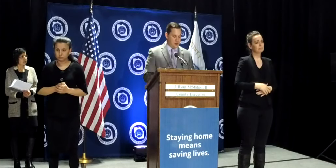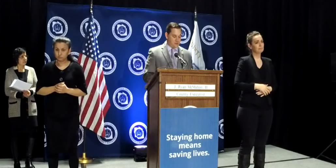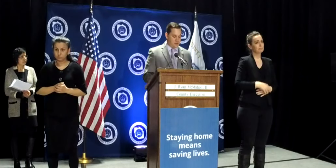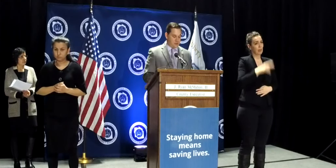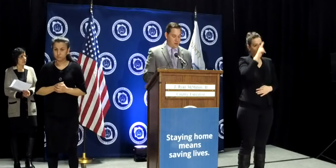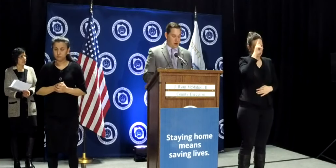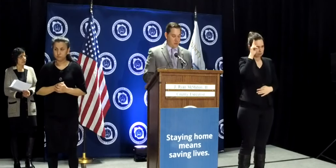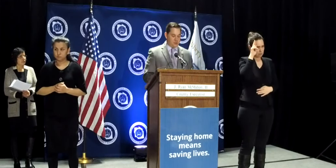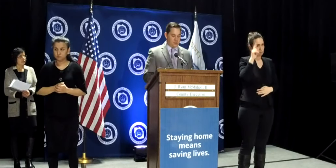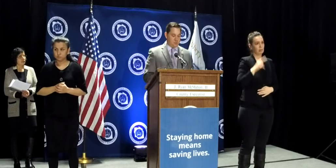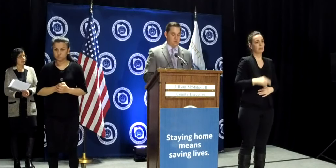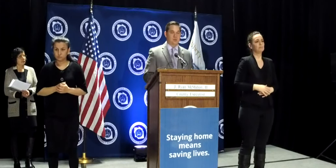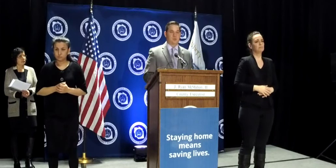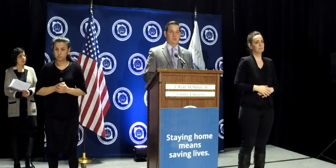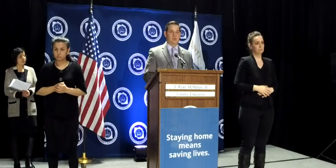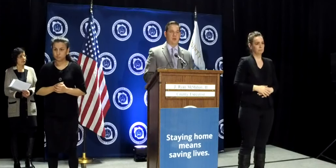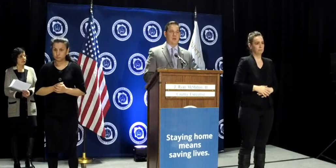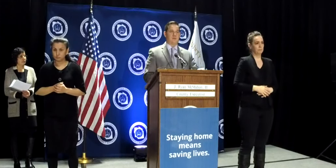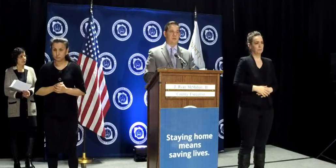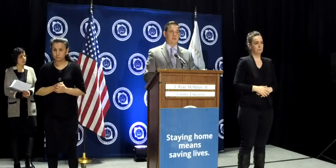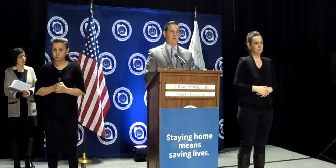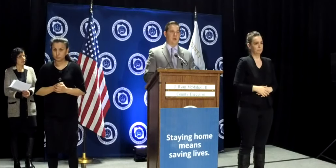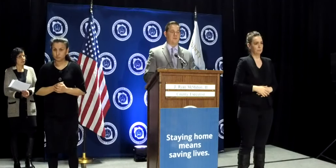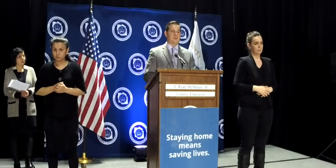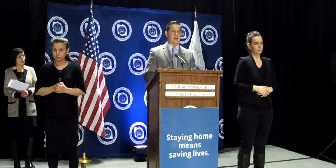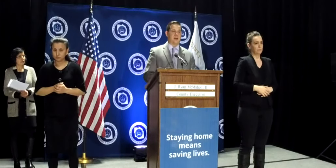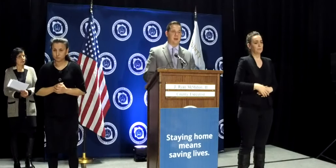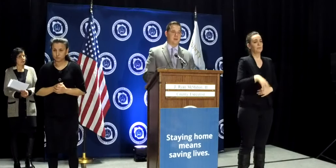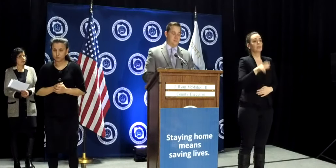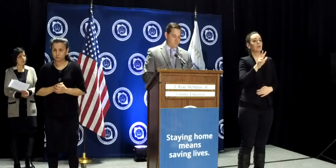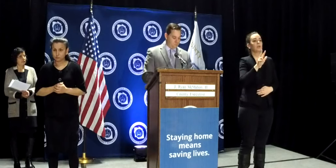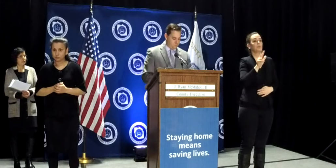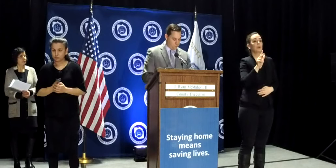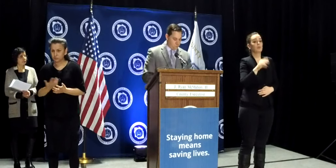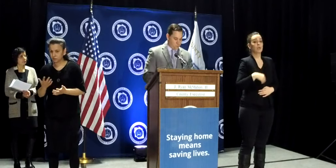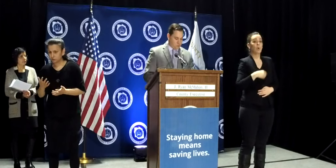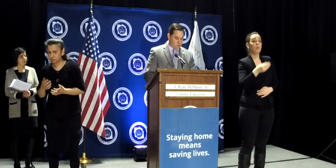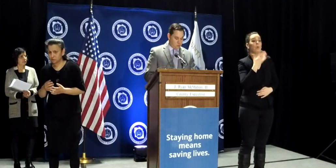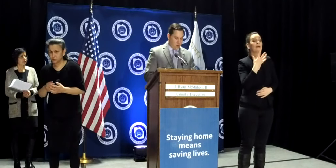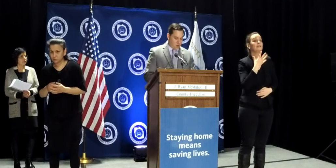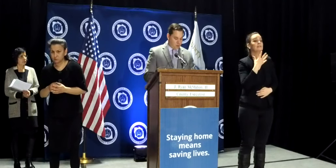and 7 are recent admissions. We just don't have the demographic data on yet.